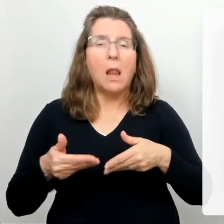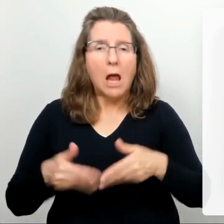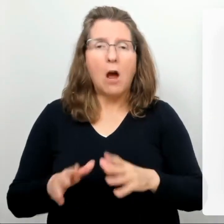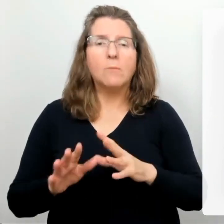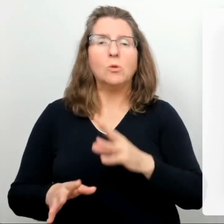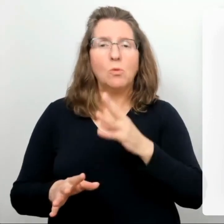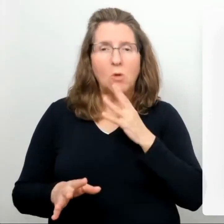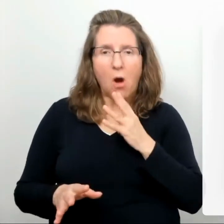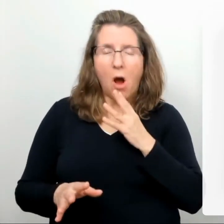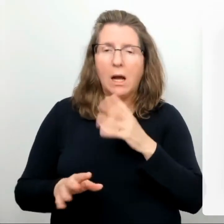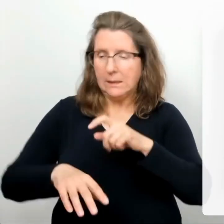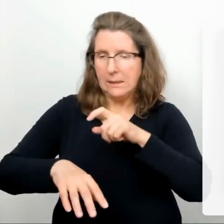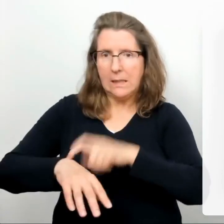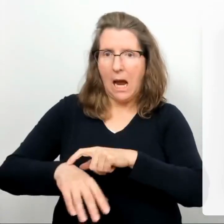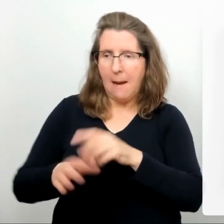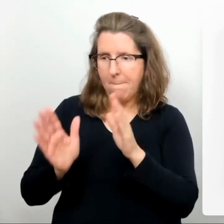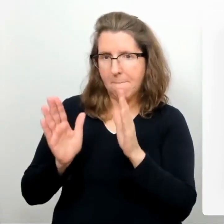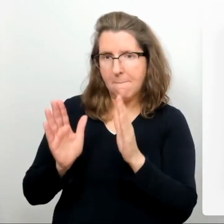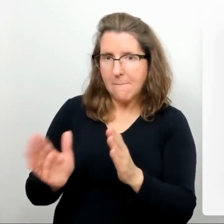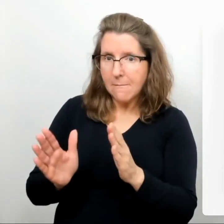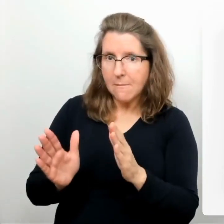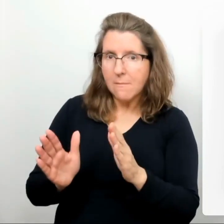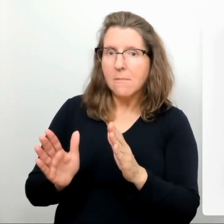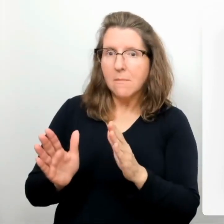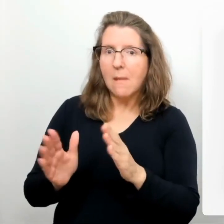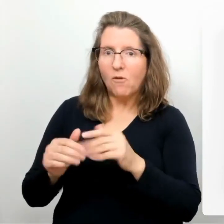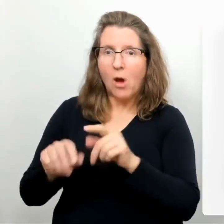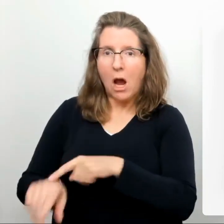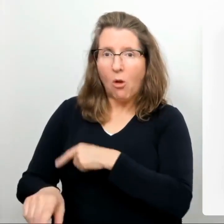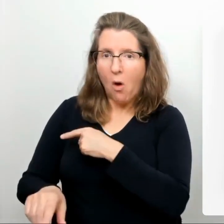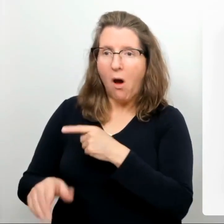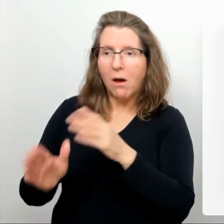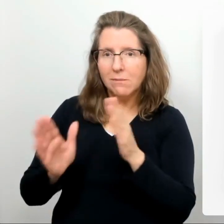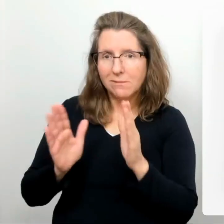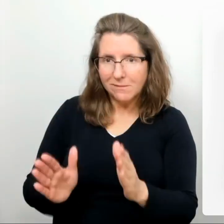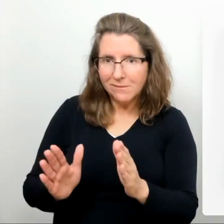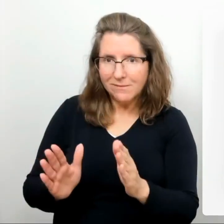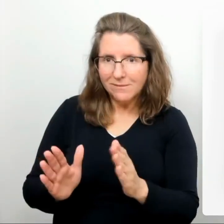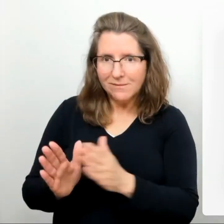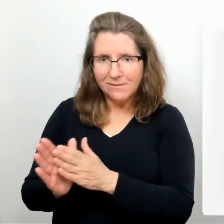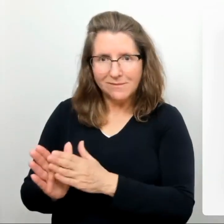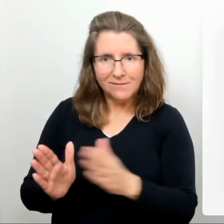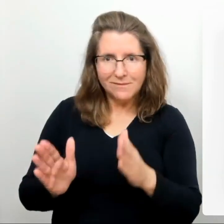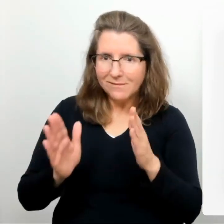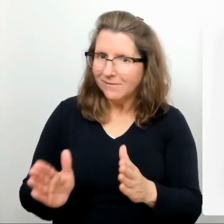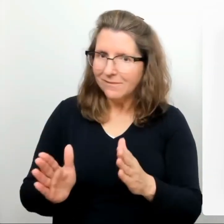is for him to talk about things he likes within a set time limit.